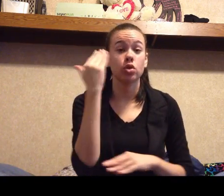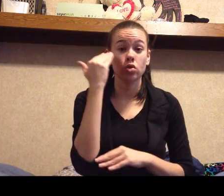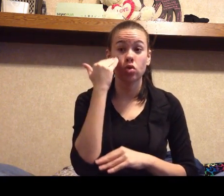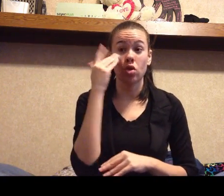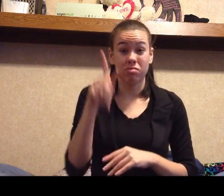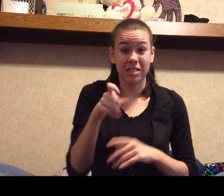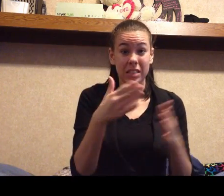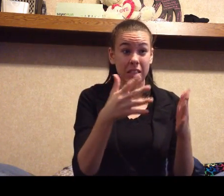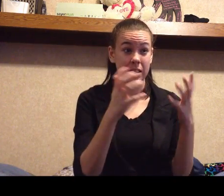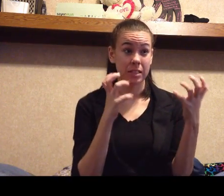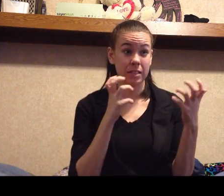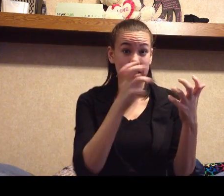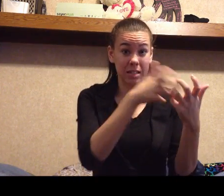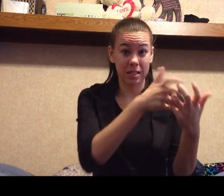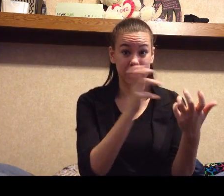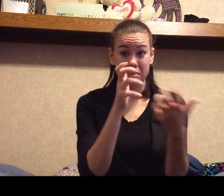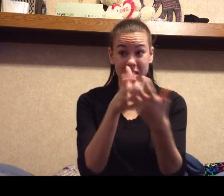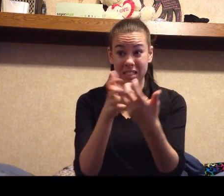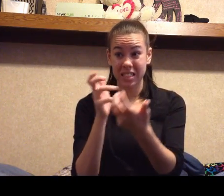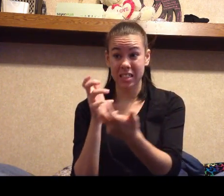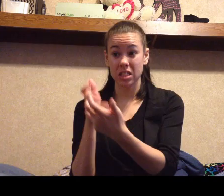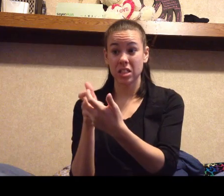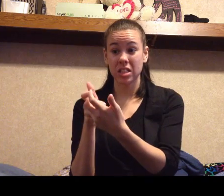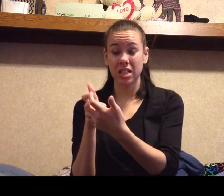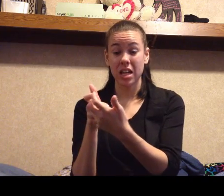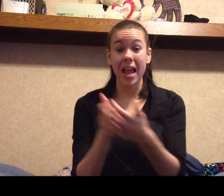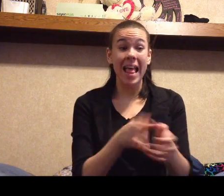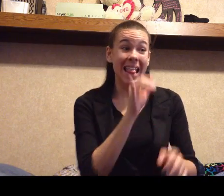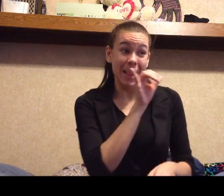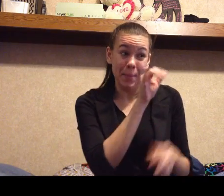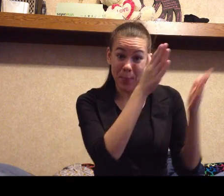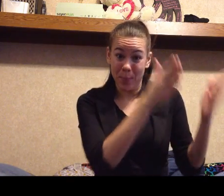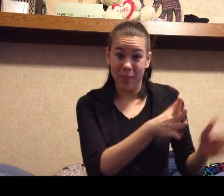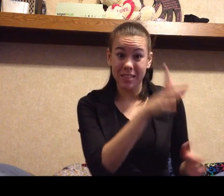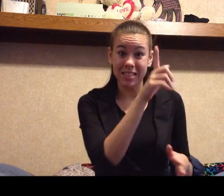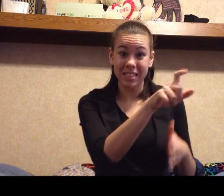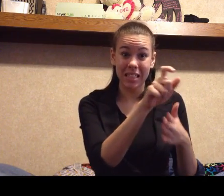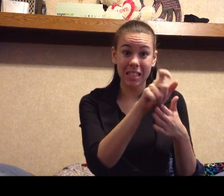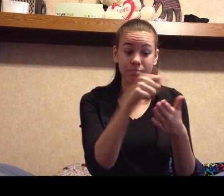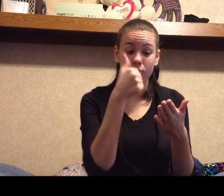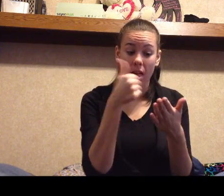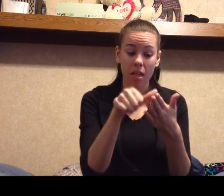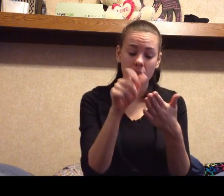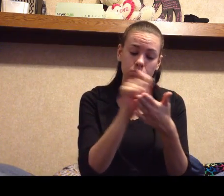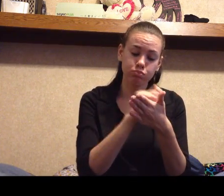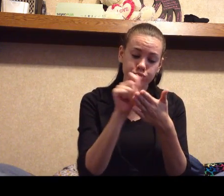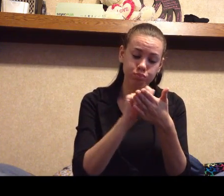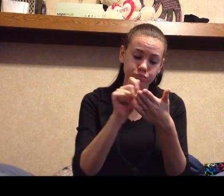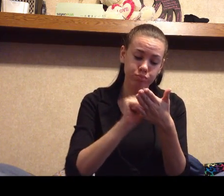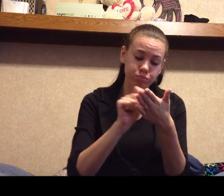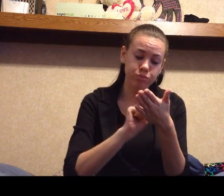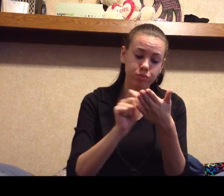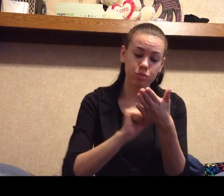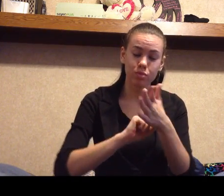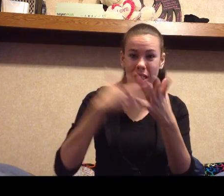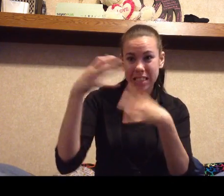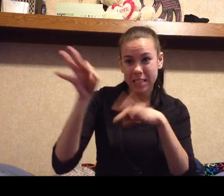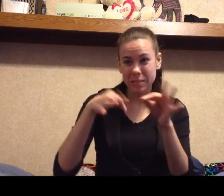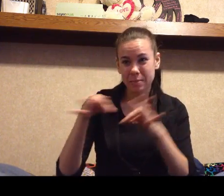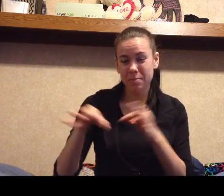accommodation, the individual needs to write a letter or have someone like you to assist in explaining what is needed and